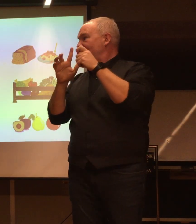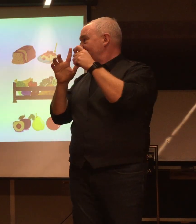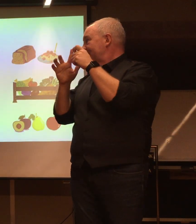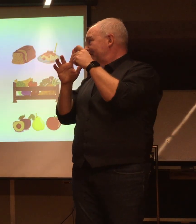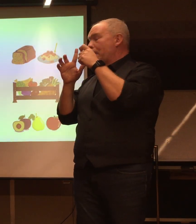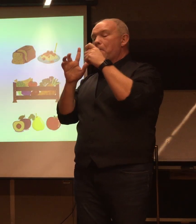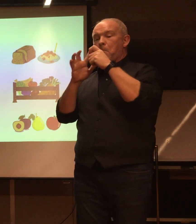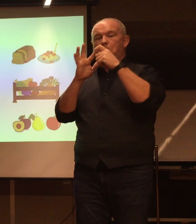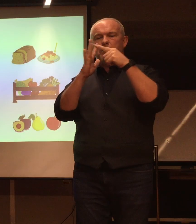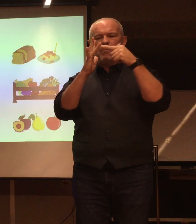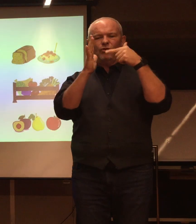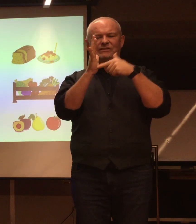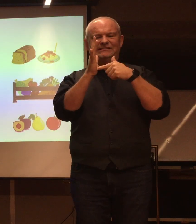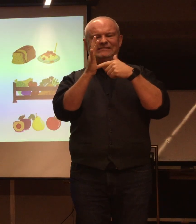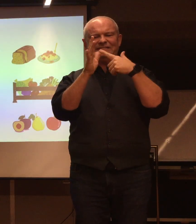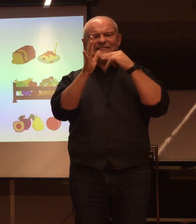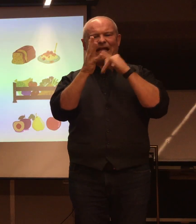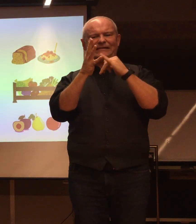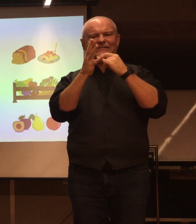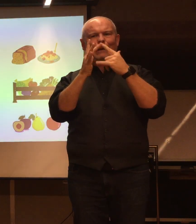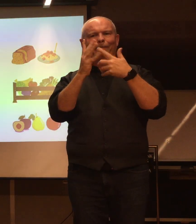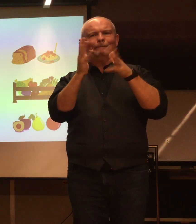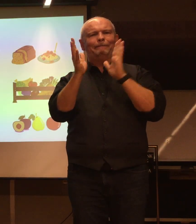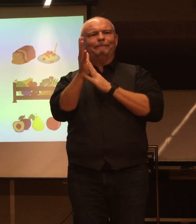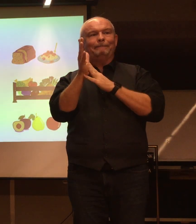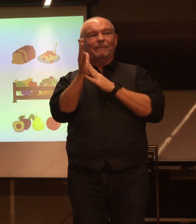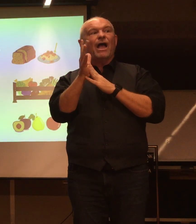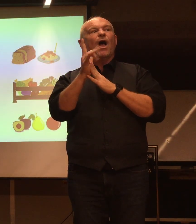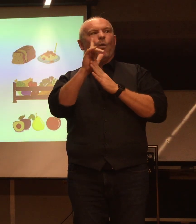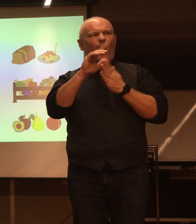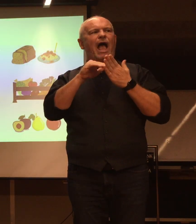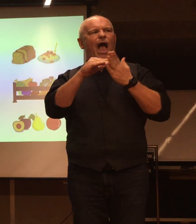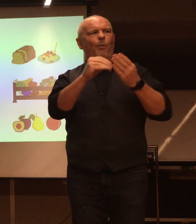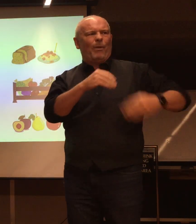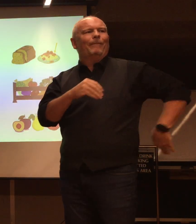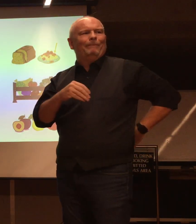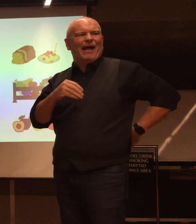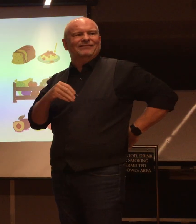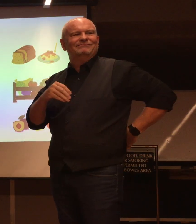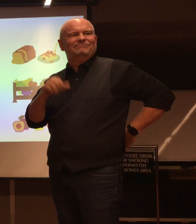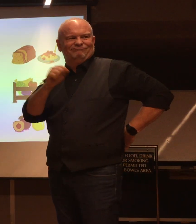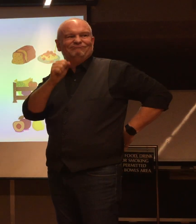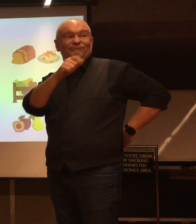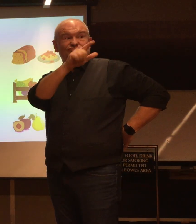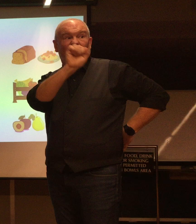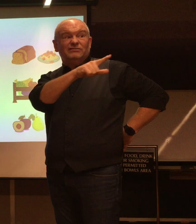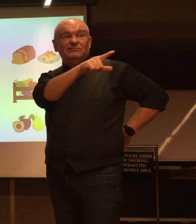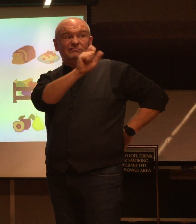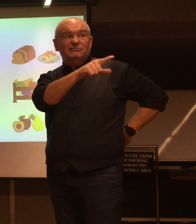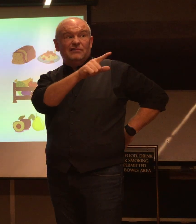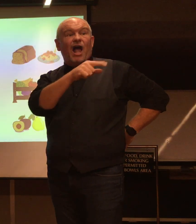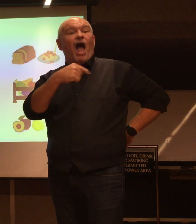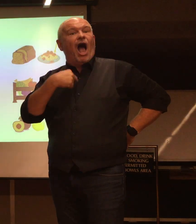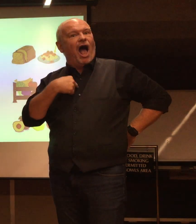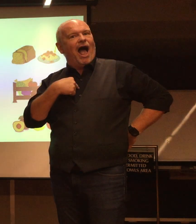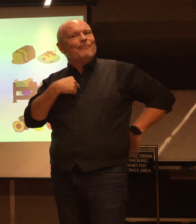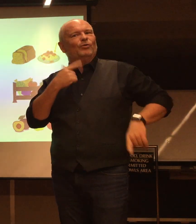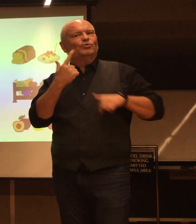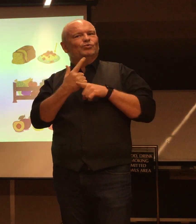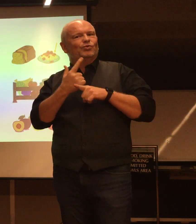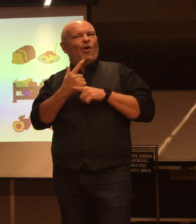Yeah, you're right. Yeah. So they have potassium, which would probably have helped with his back. I'm just